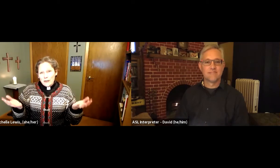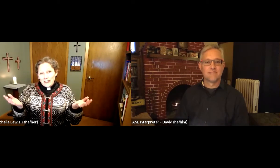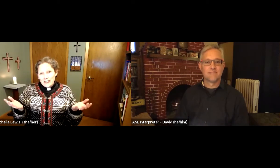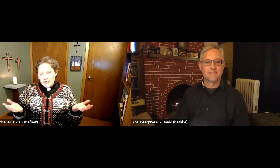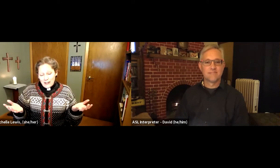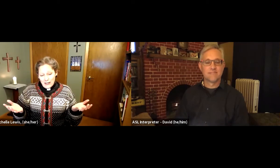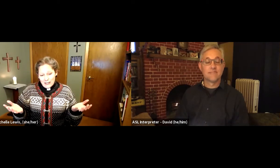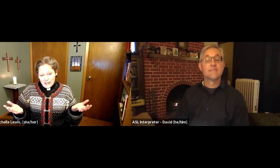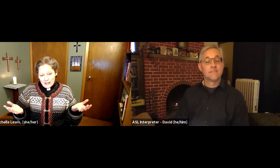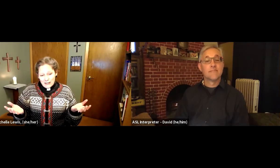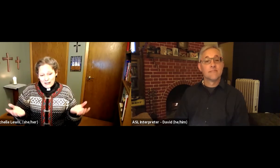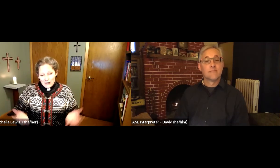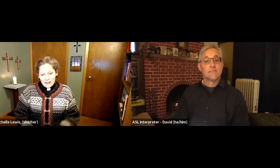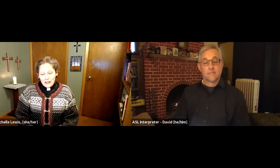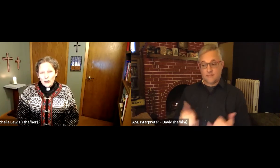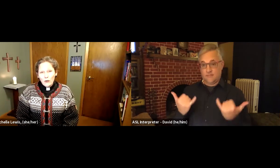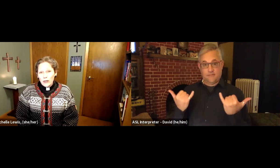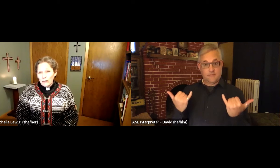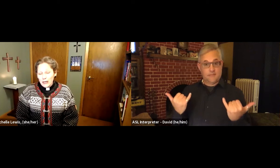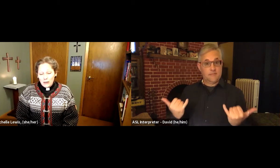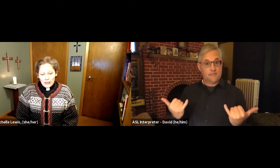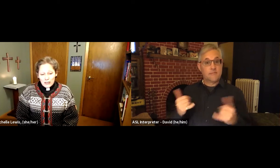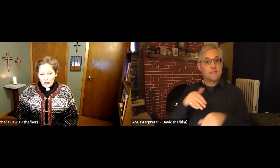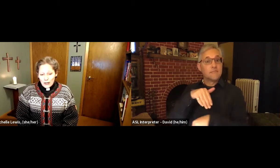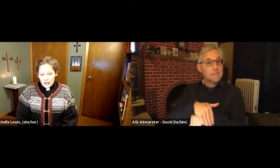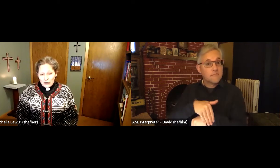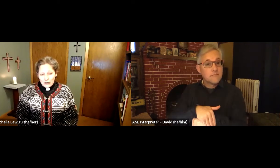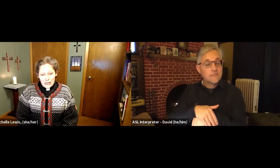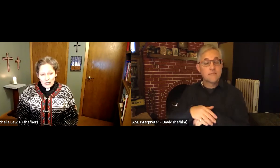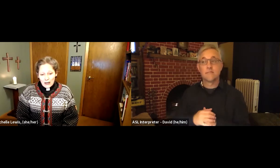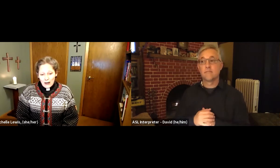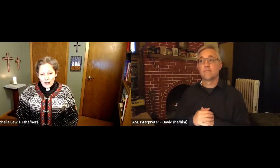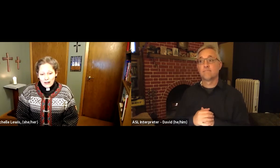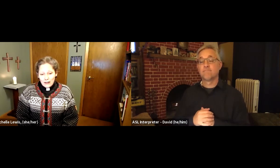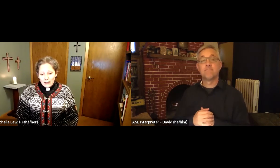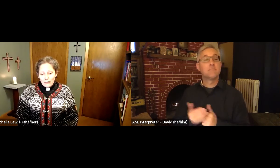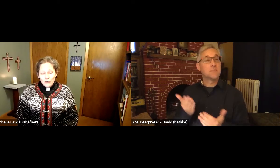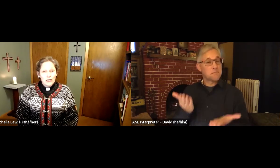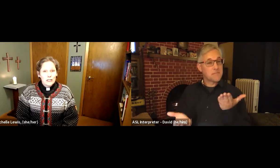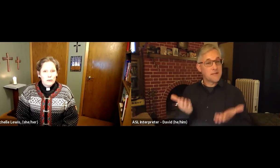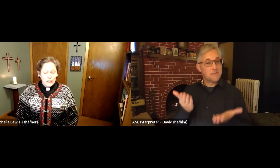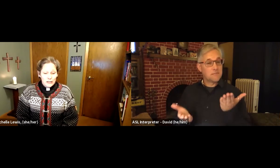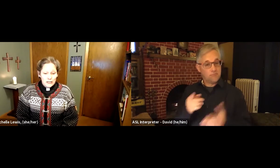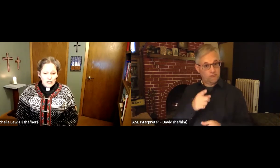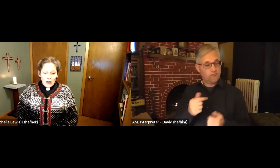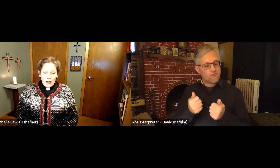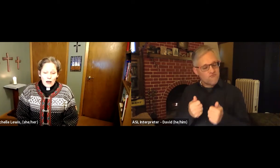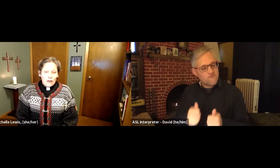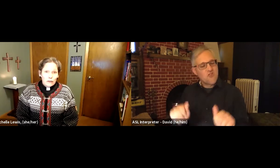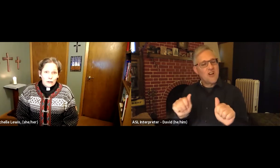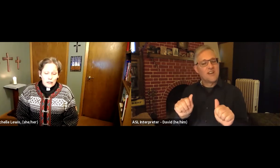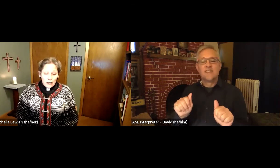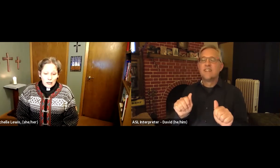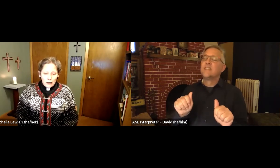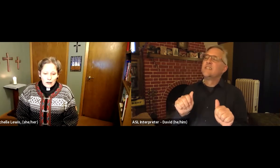So this night, we may be trying to thank God for the experience